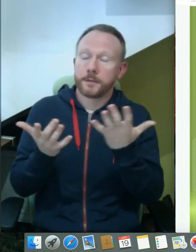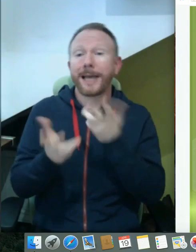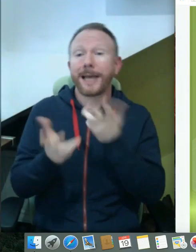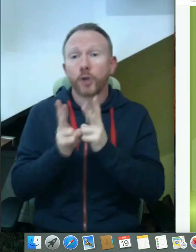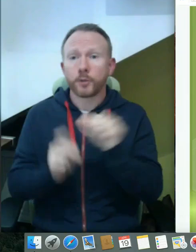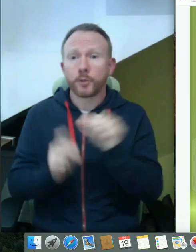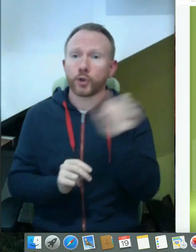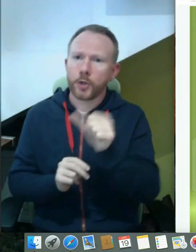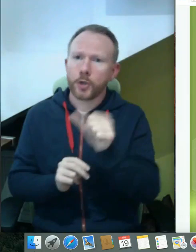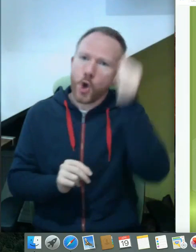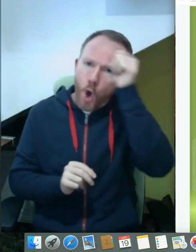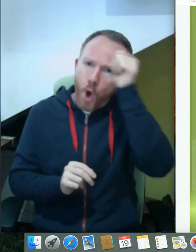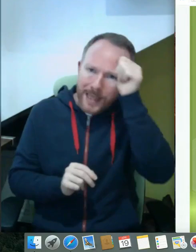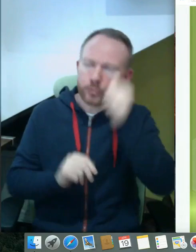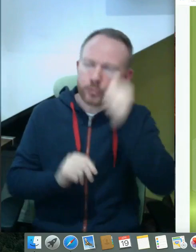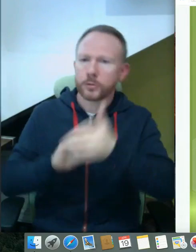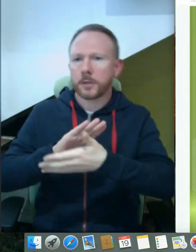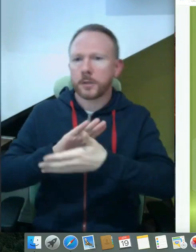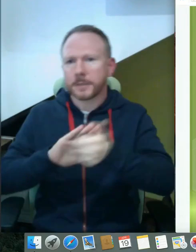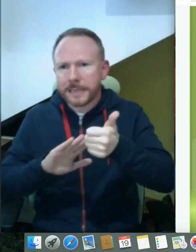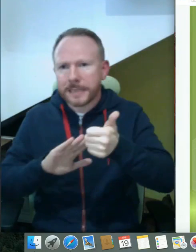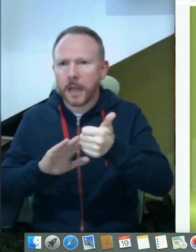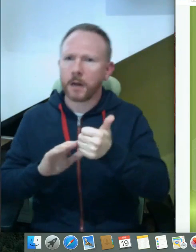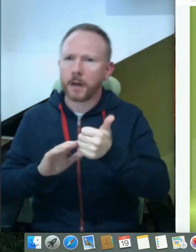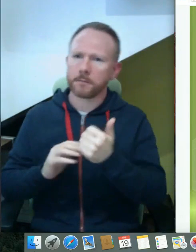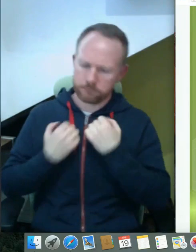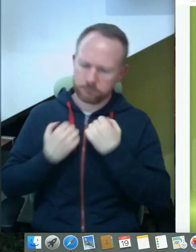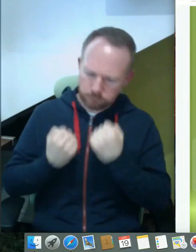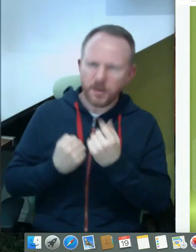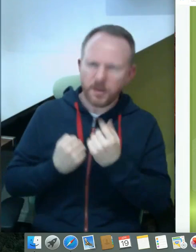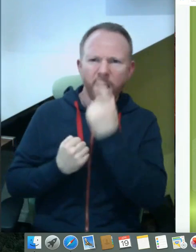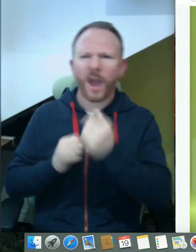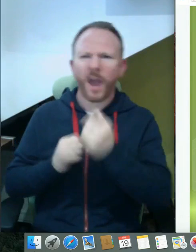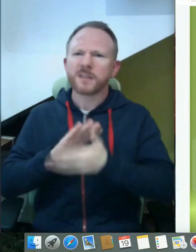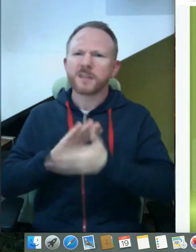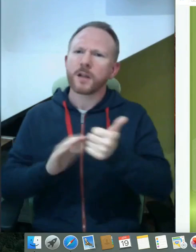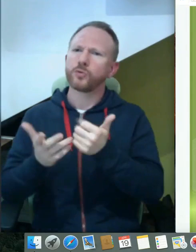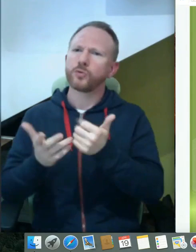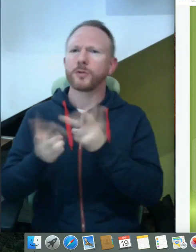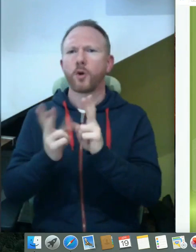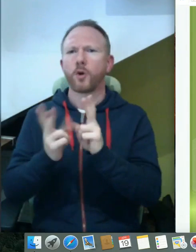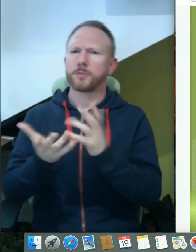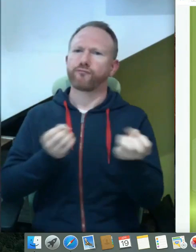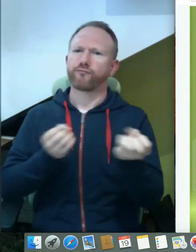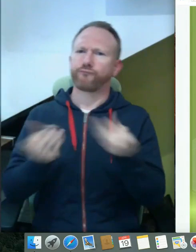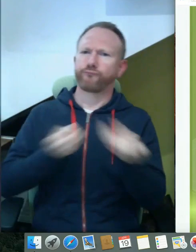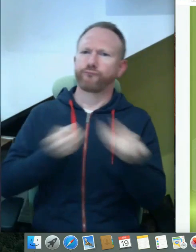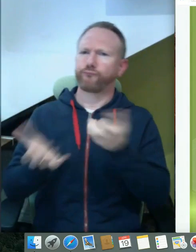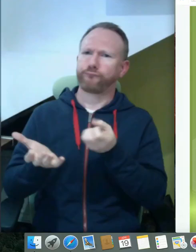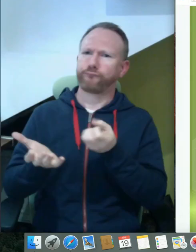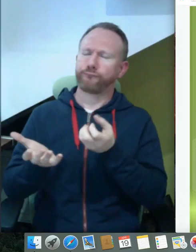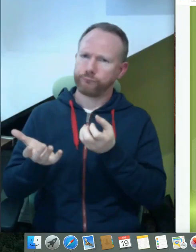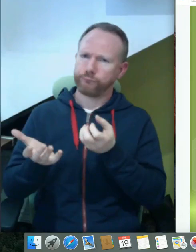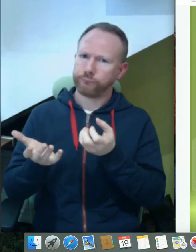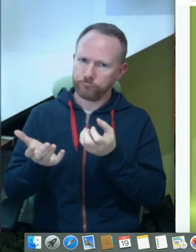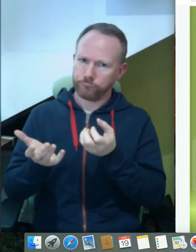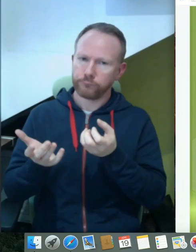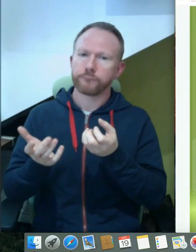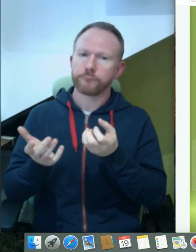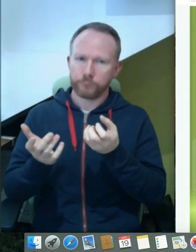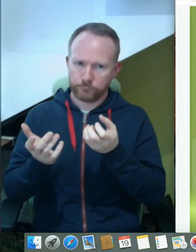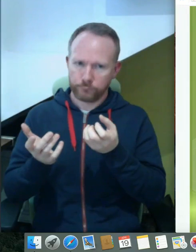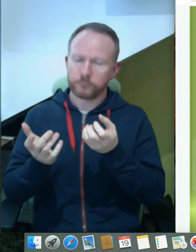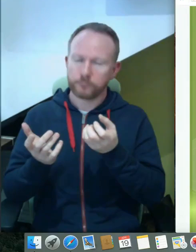and ability to provide a meaningful and effective interpretation, and it impresses upon readers the importance